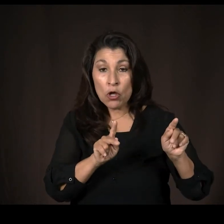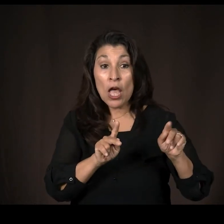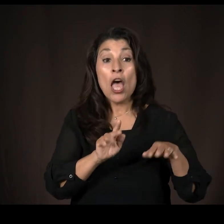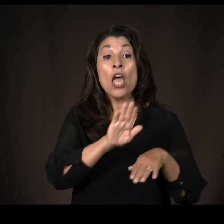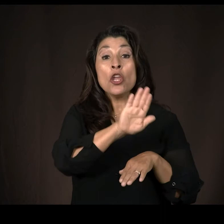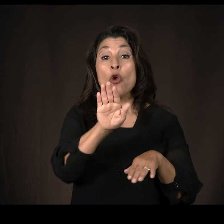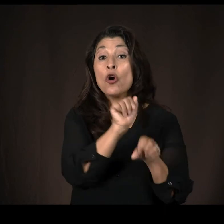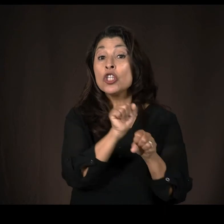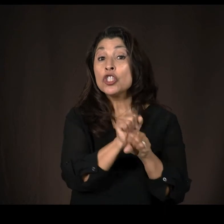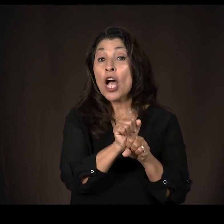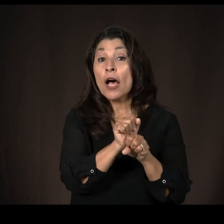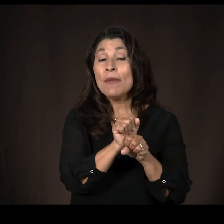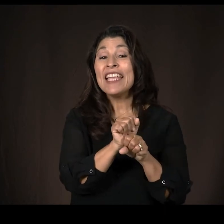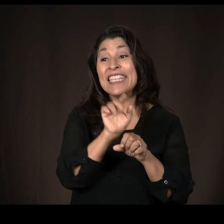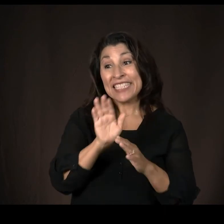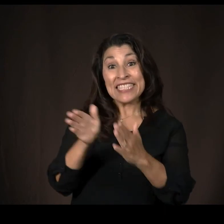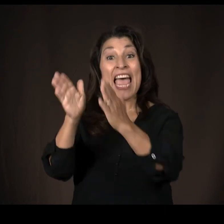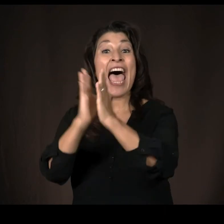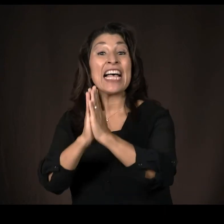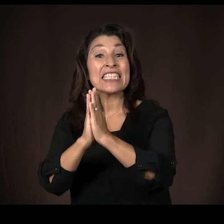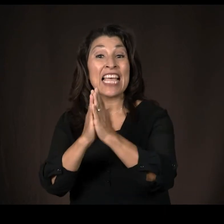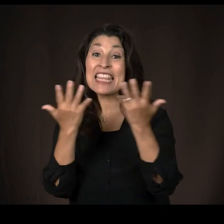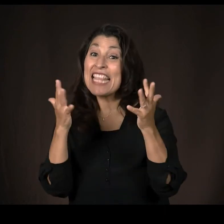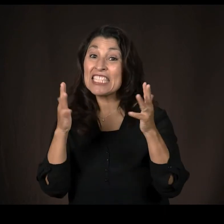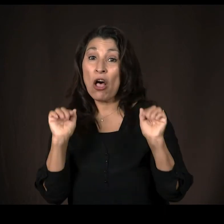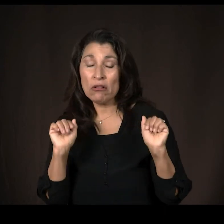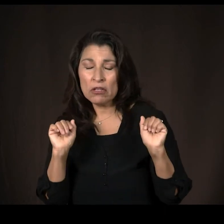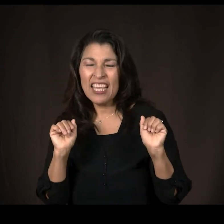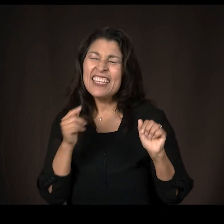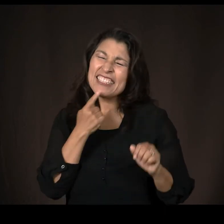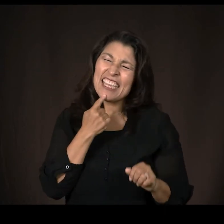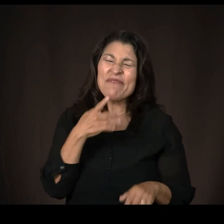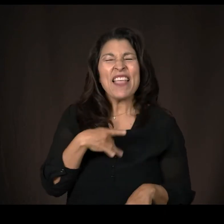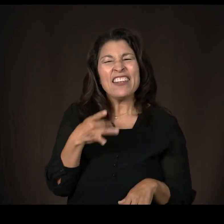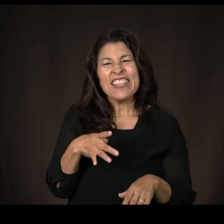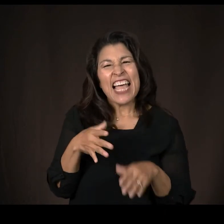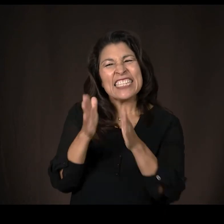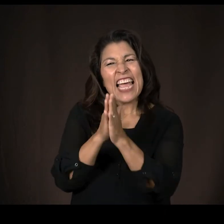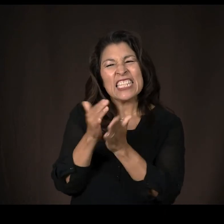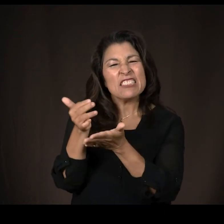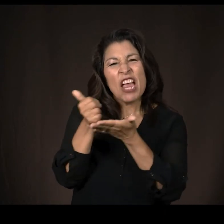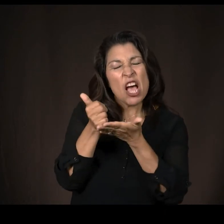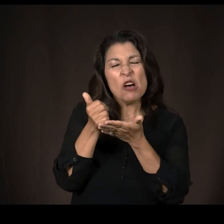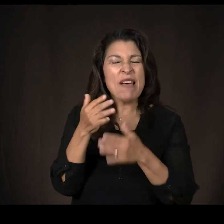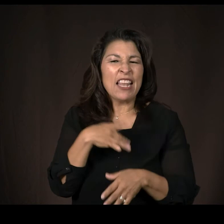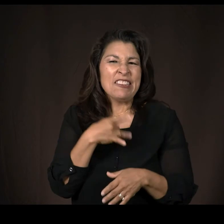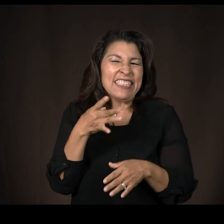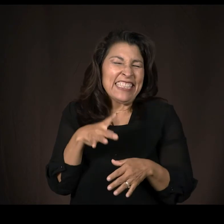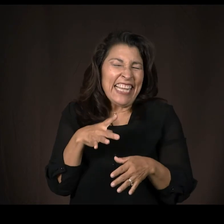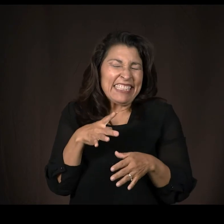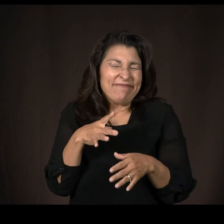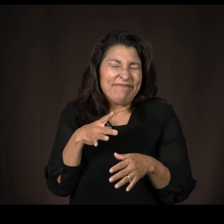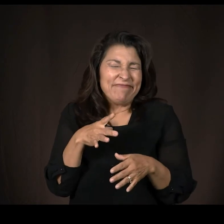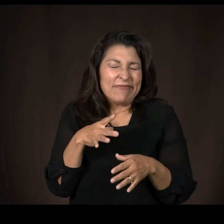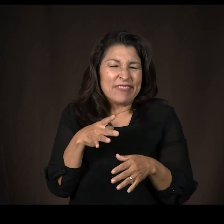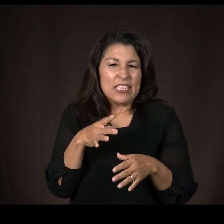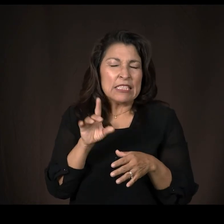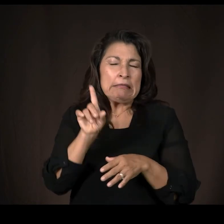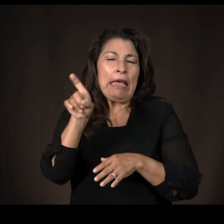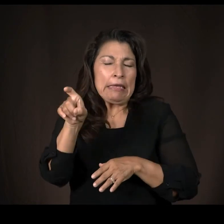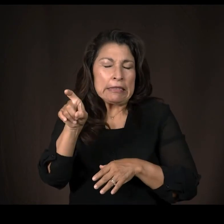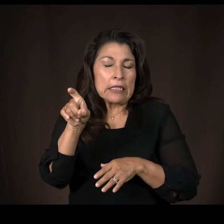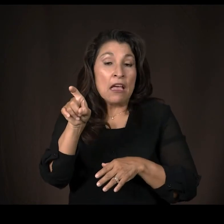think, I don't like to ask other people for help, I don't like to ask them for assistance, I'll just do it